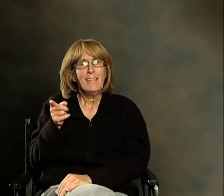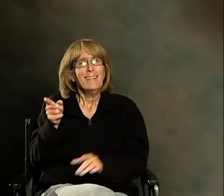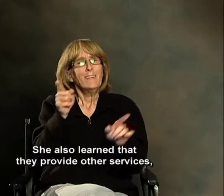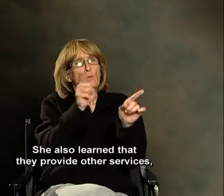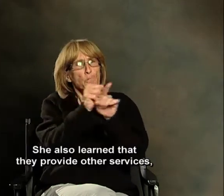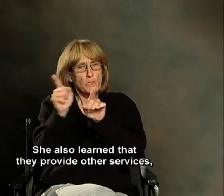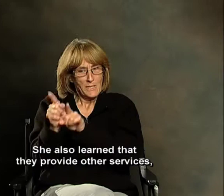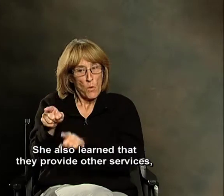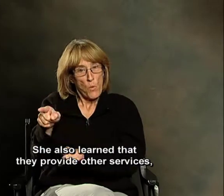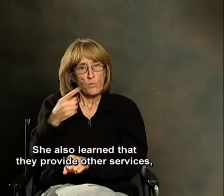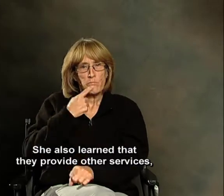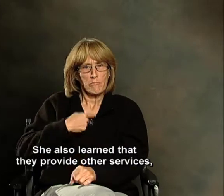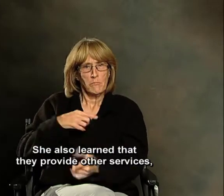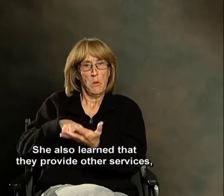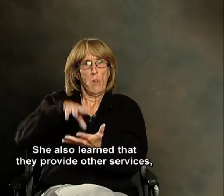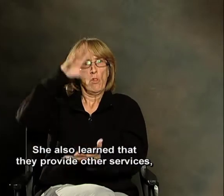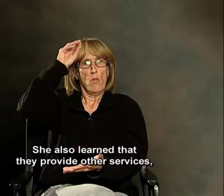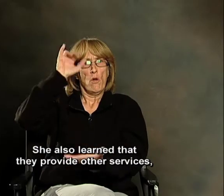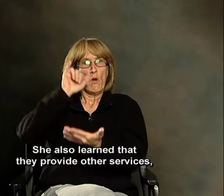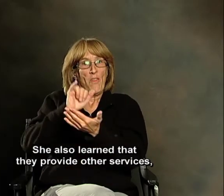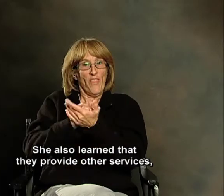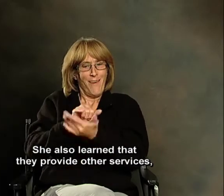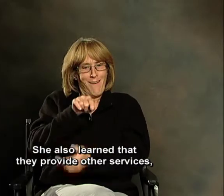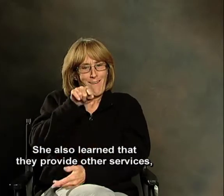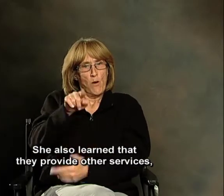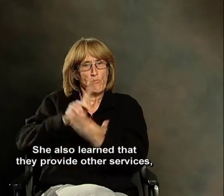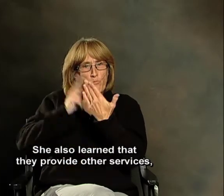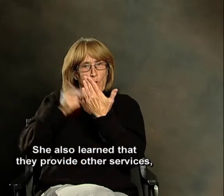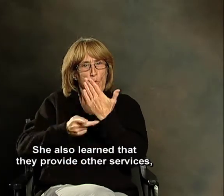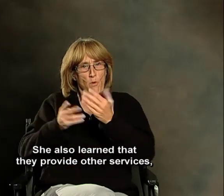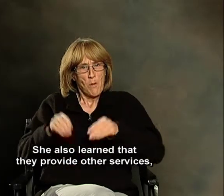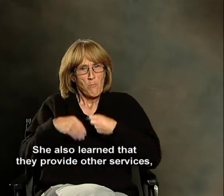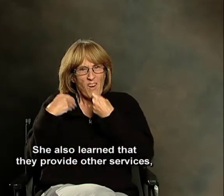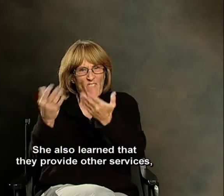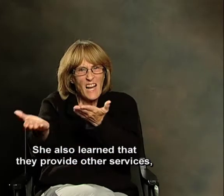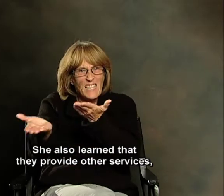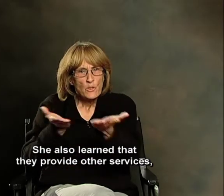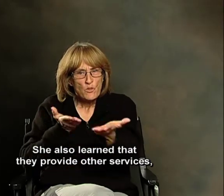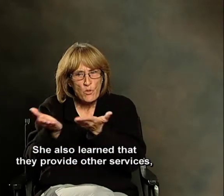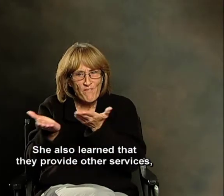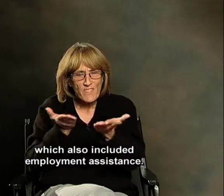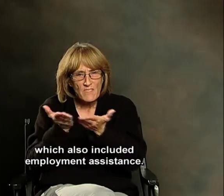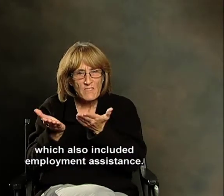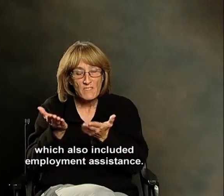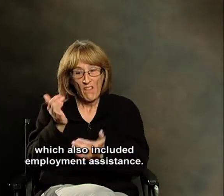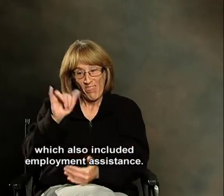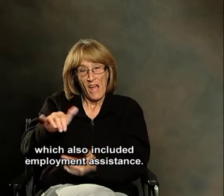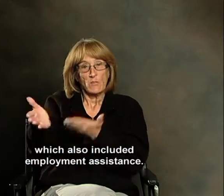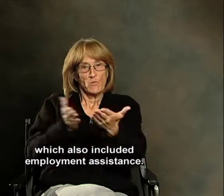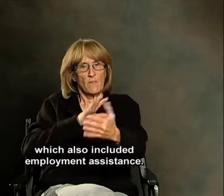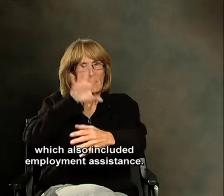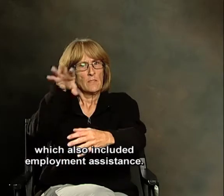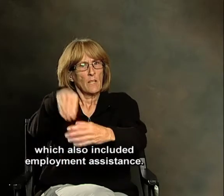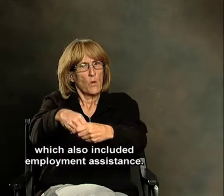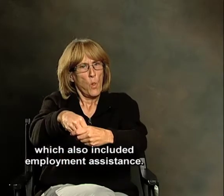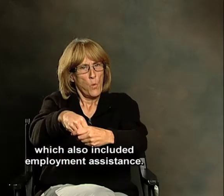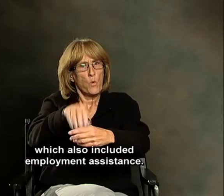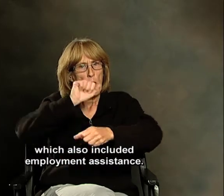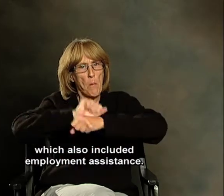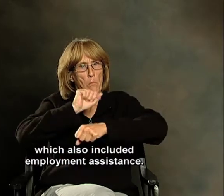She also learned that they provided other services, which also included